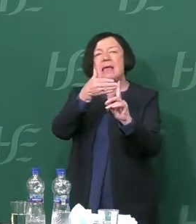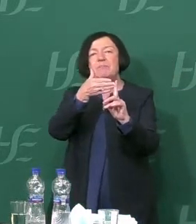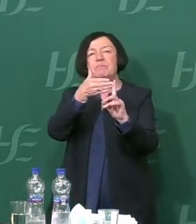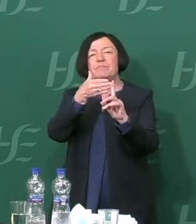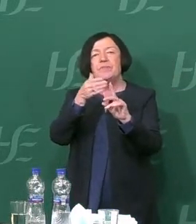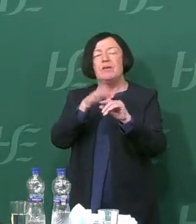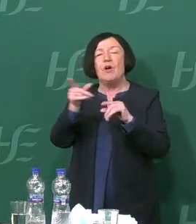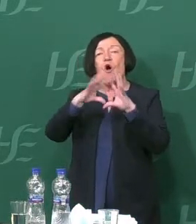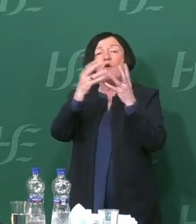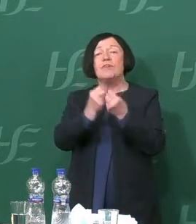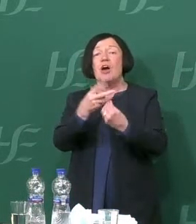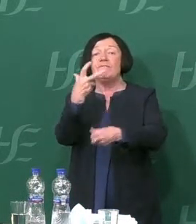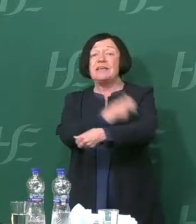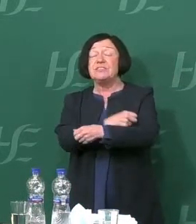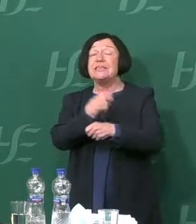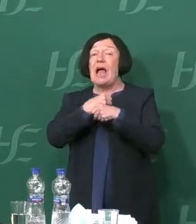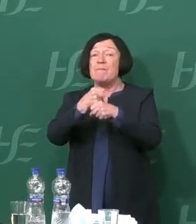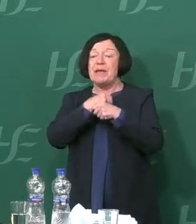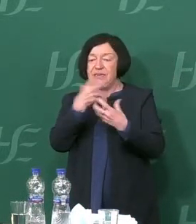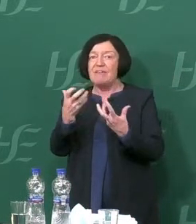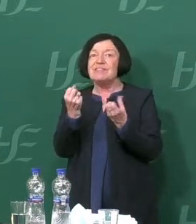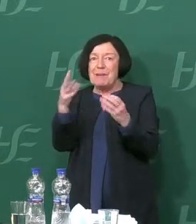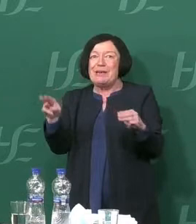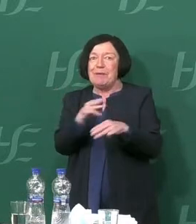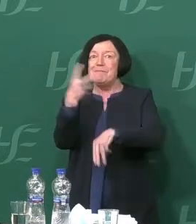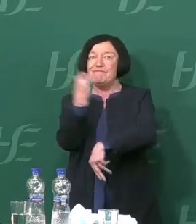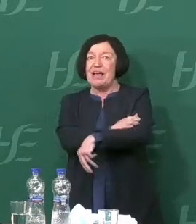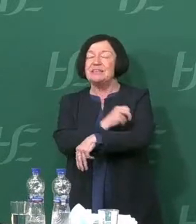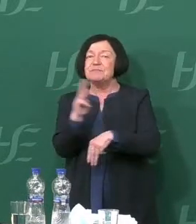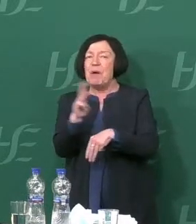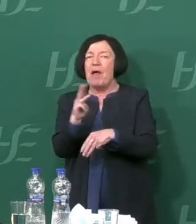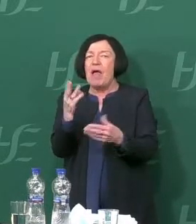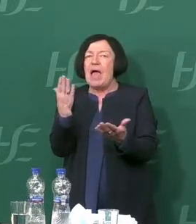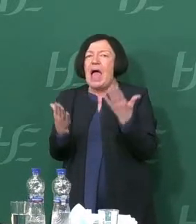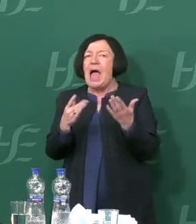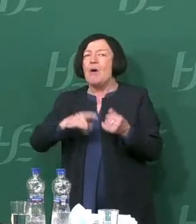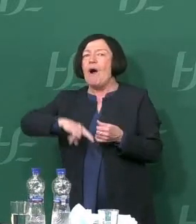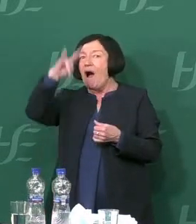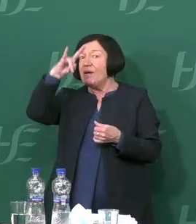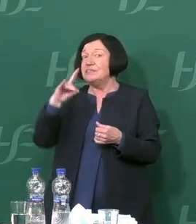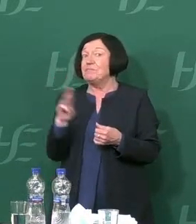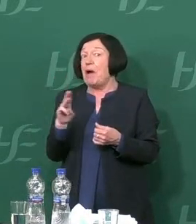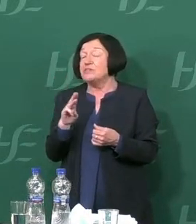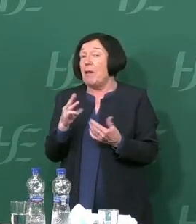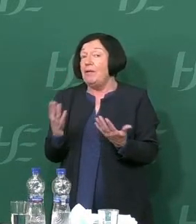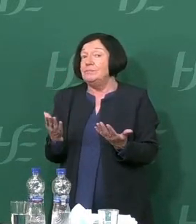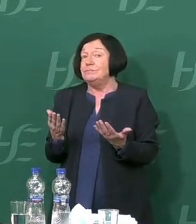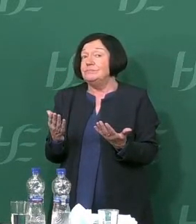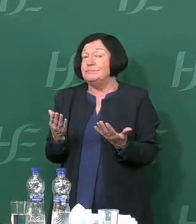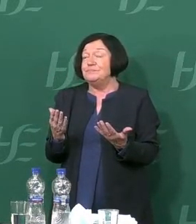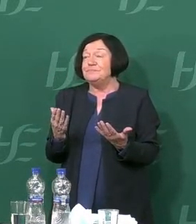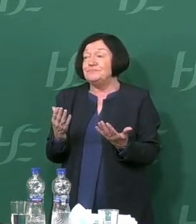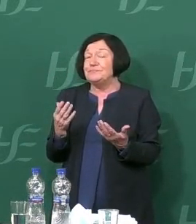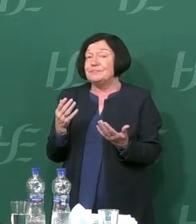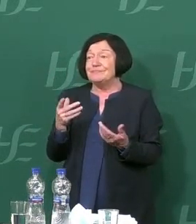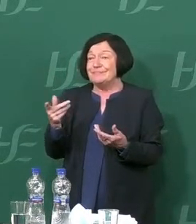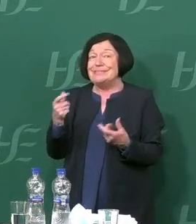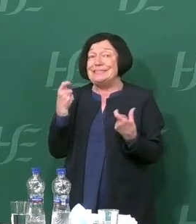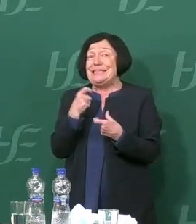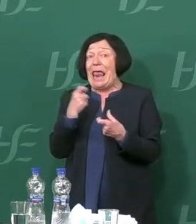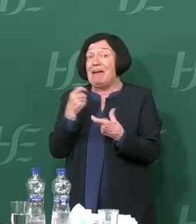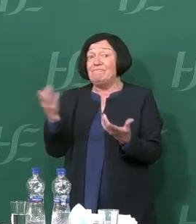terms of the overall vaccination campaigns to get uptake as high as possible. Like, how high is possible? Do you know, like, it just seems like a lot of